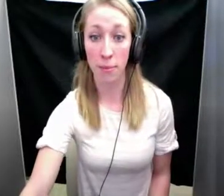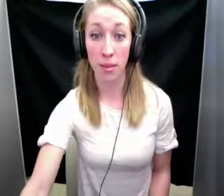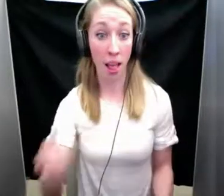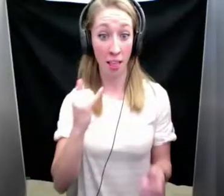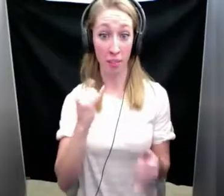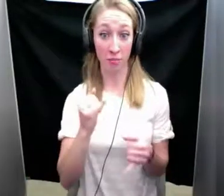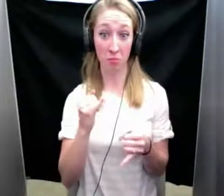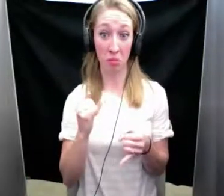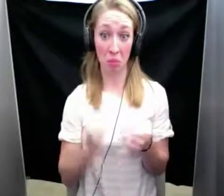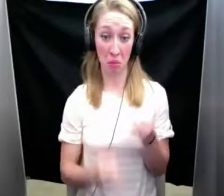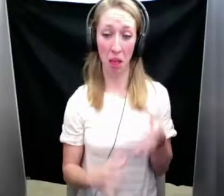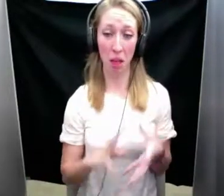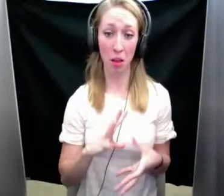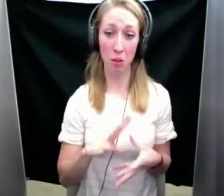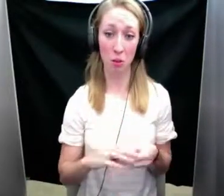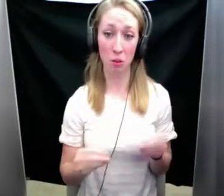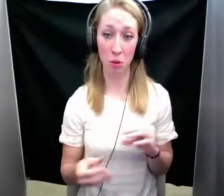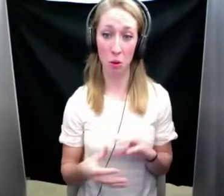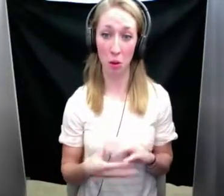kind of story